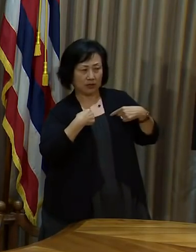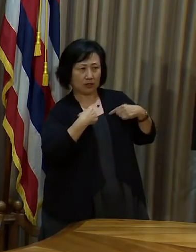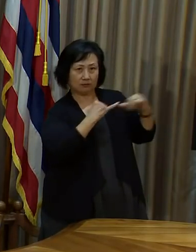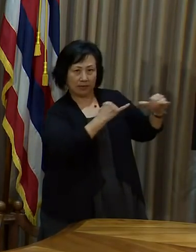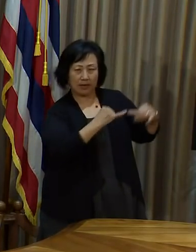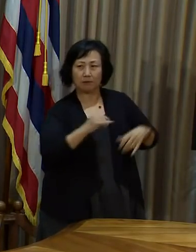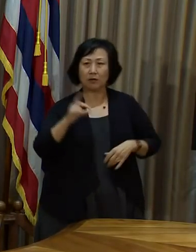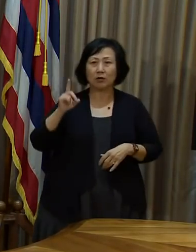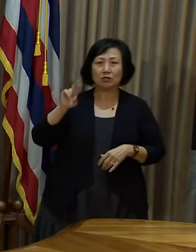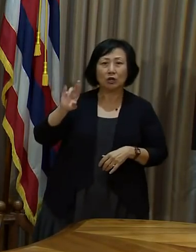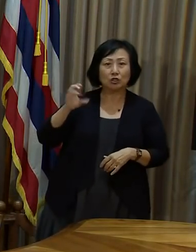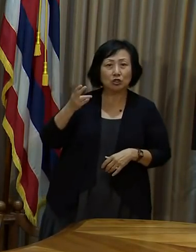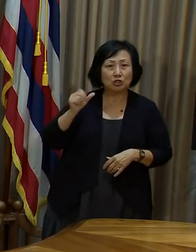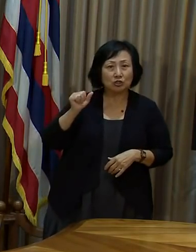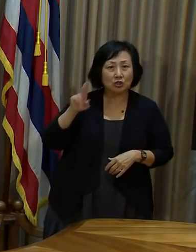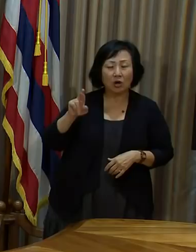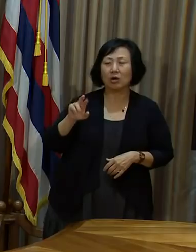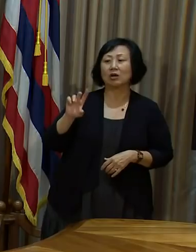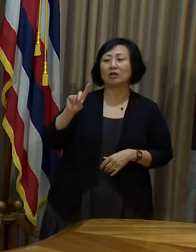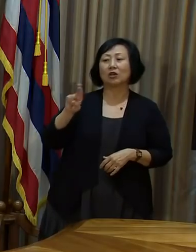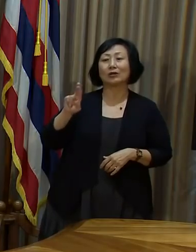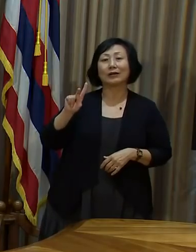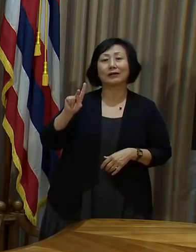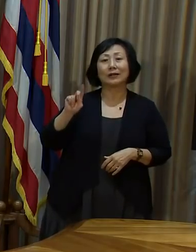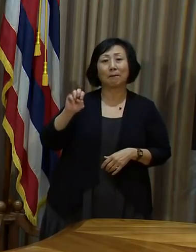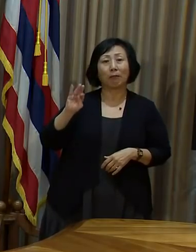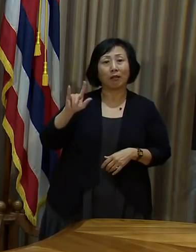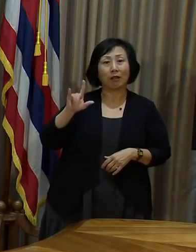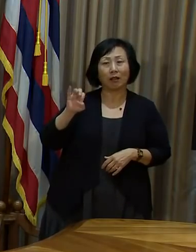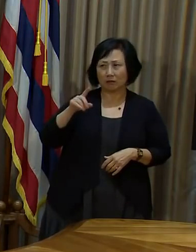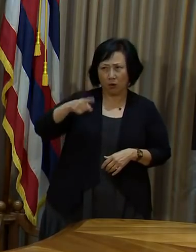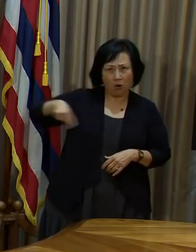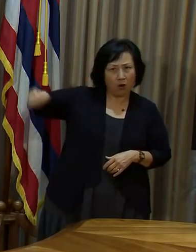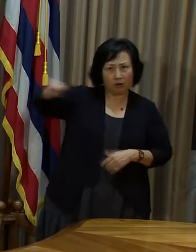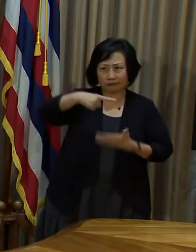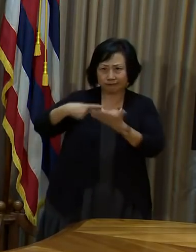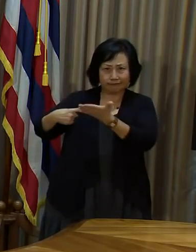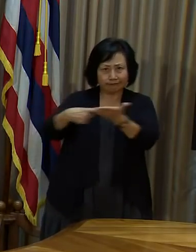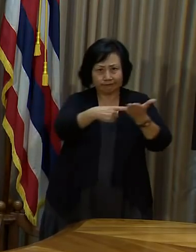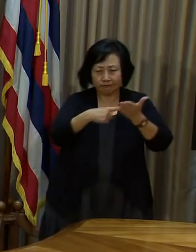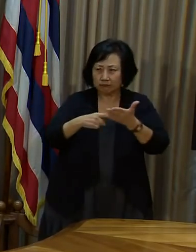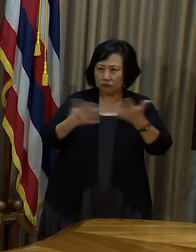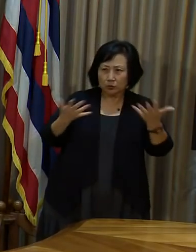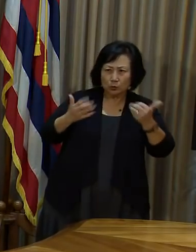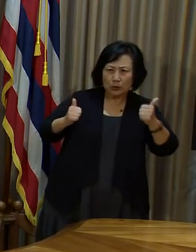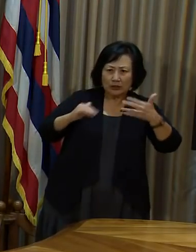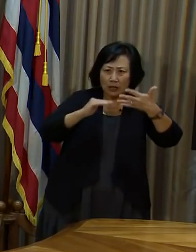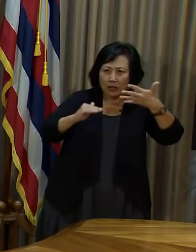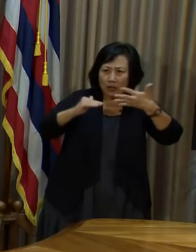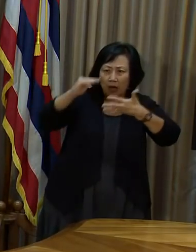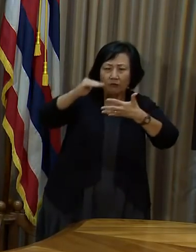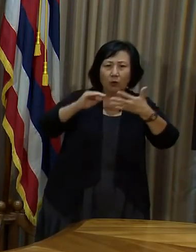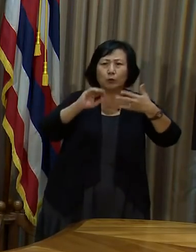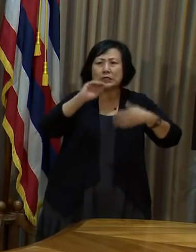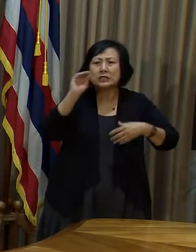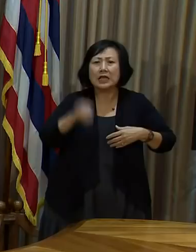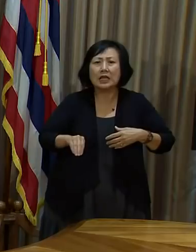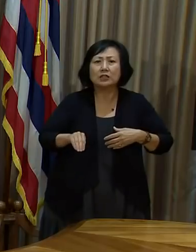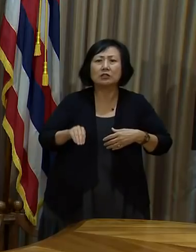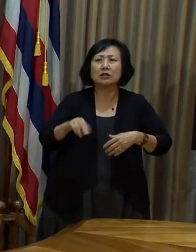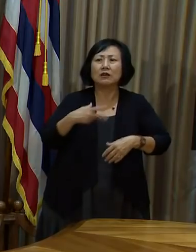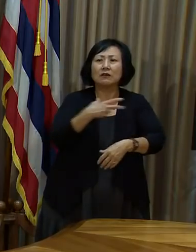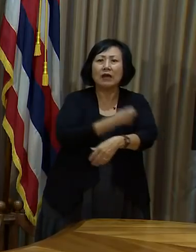Dr. Char and Dr. Kemble have really talked about at which level of vaccination within